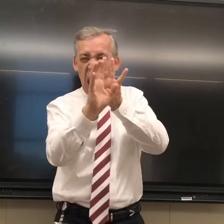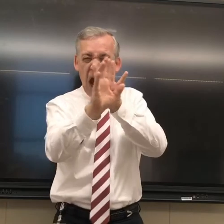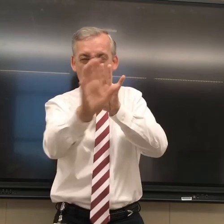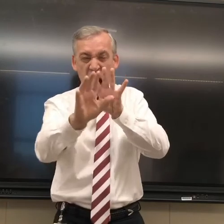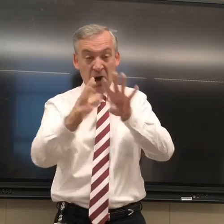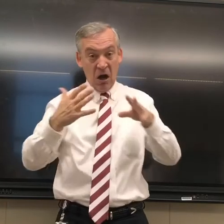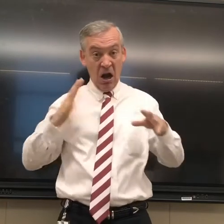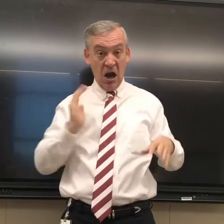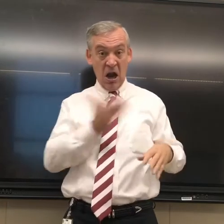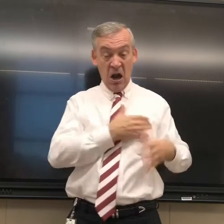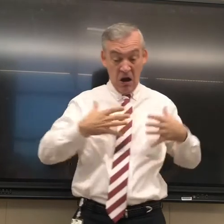Back to where Miss Lottie lived.